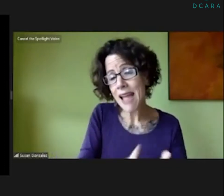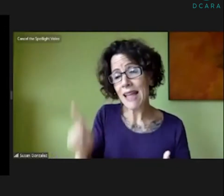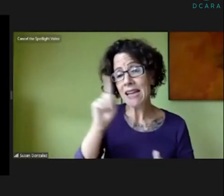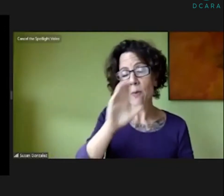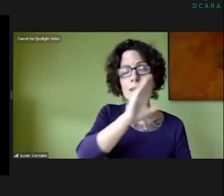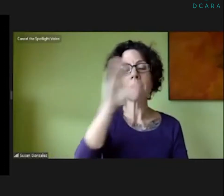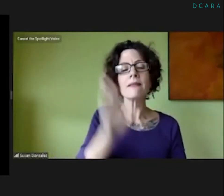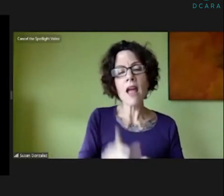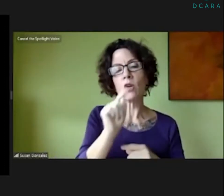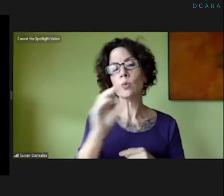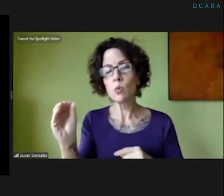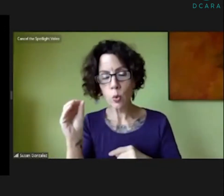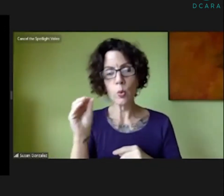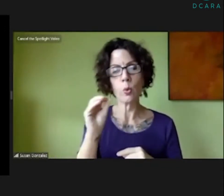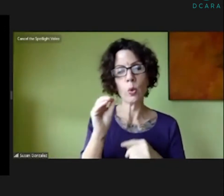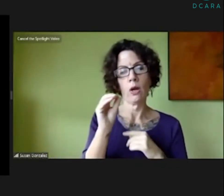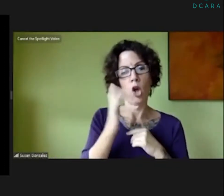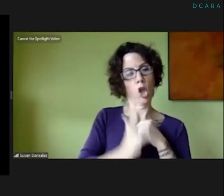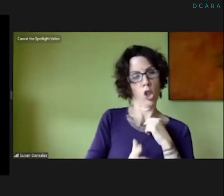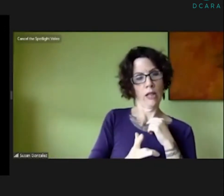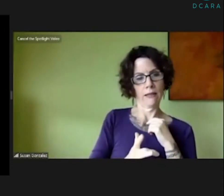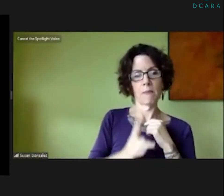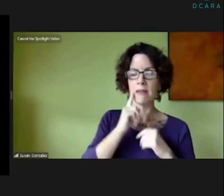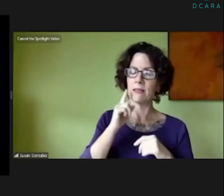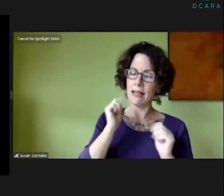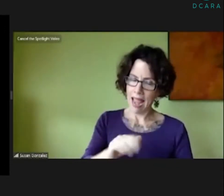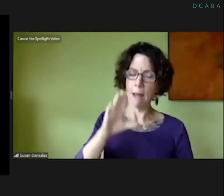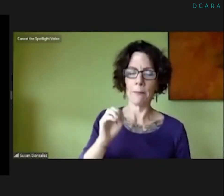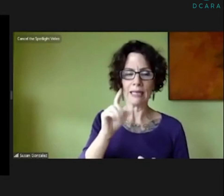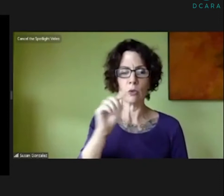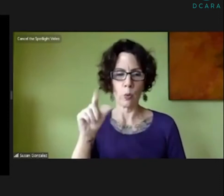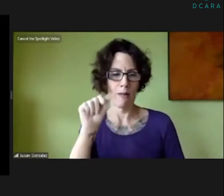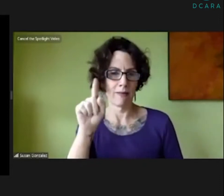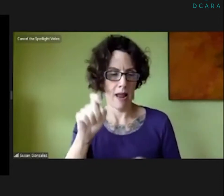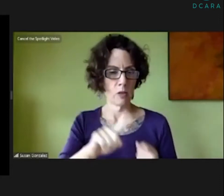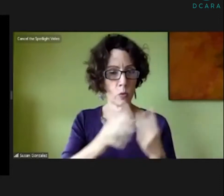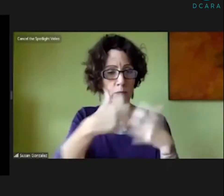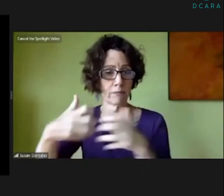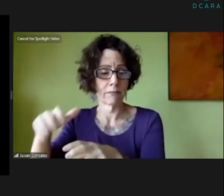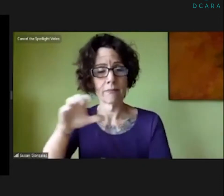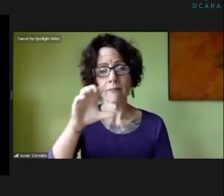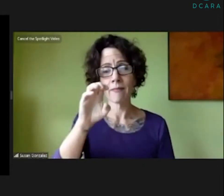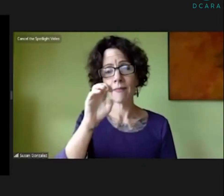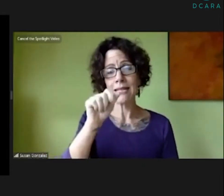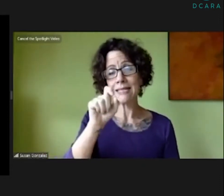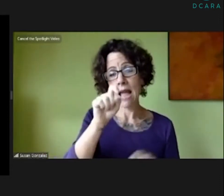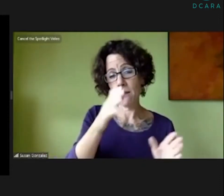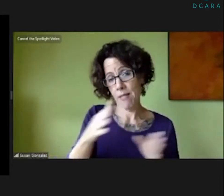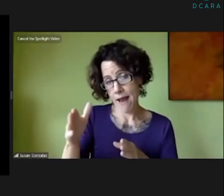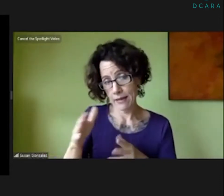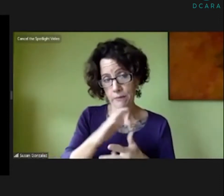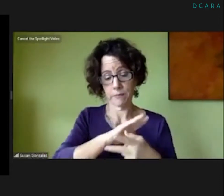is. As I said last week, it's never too early, but it can be too late to arrange your estate